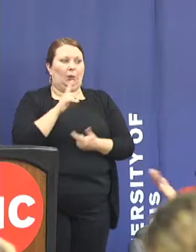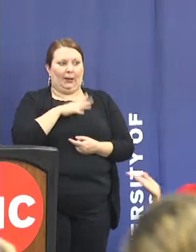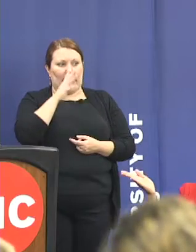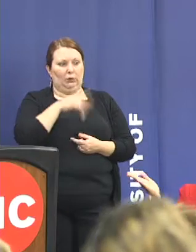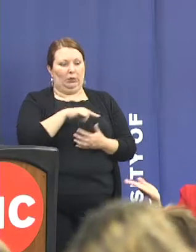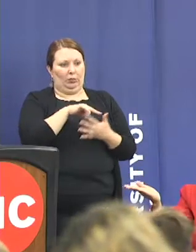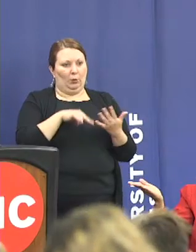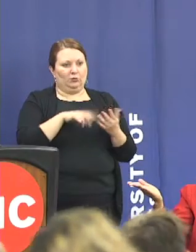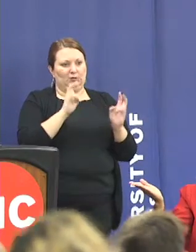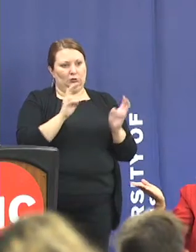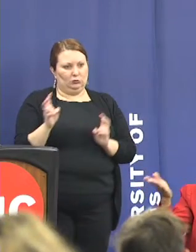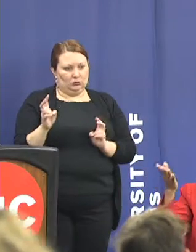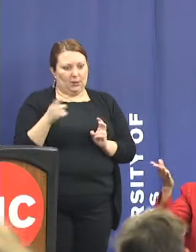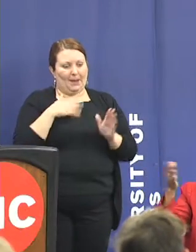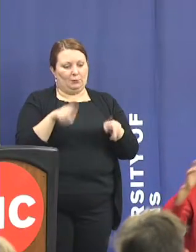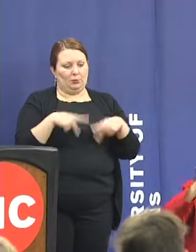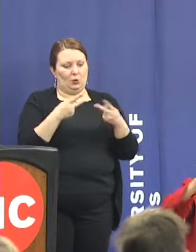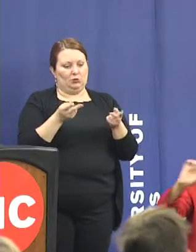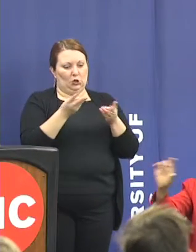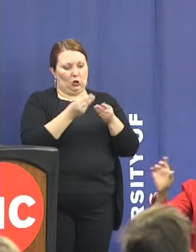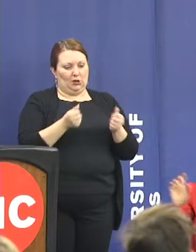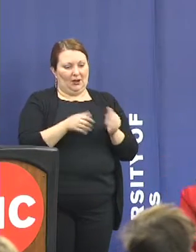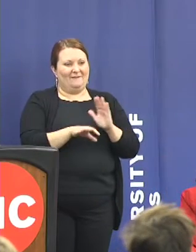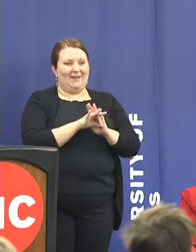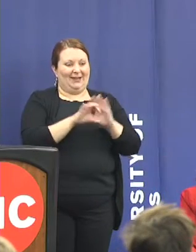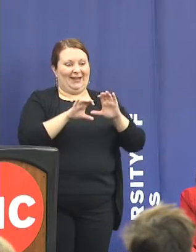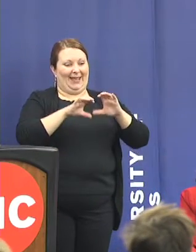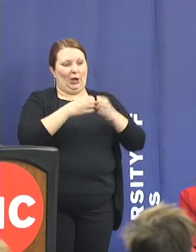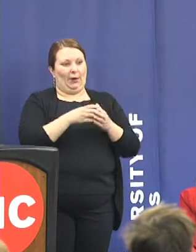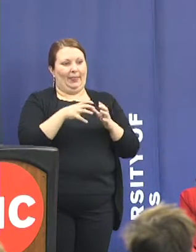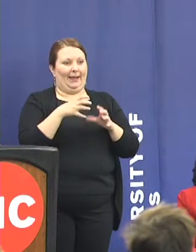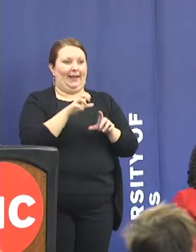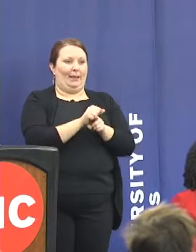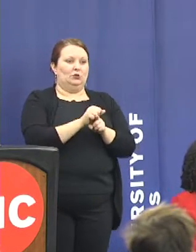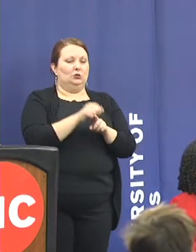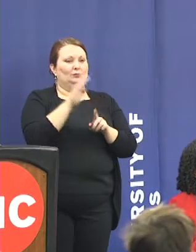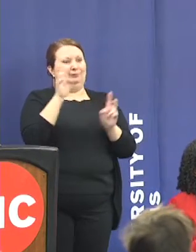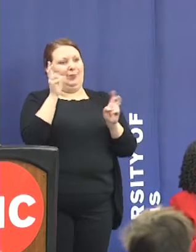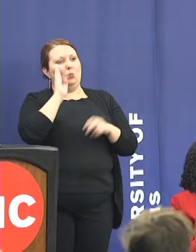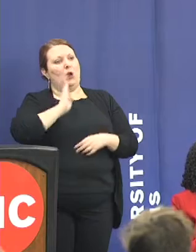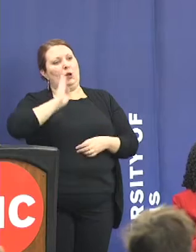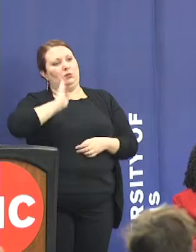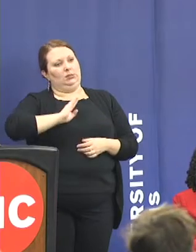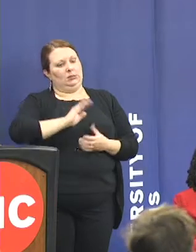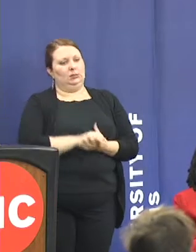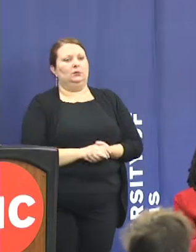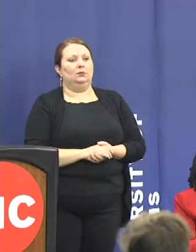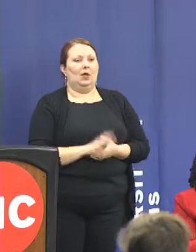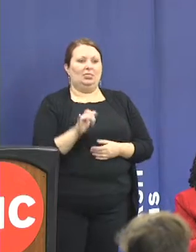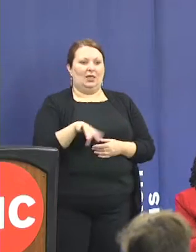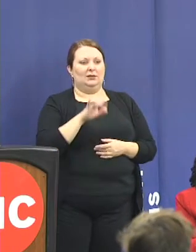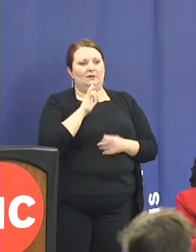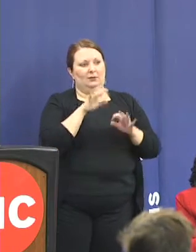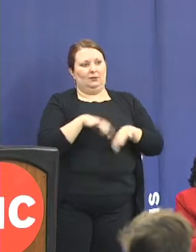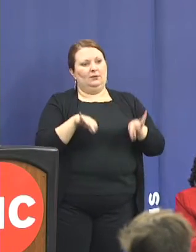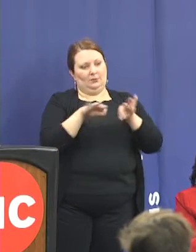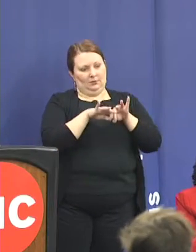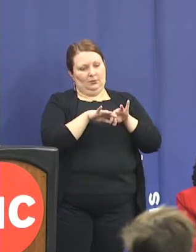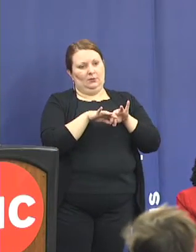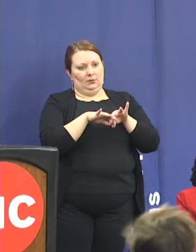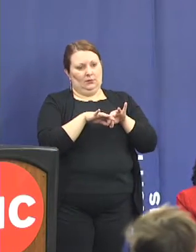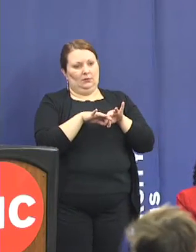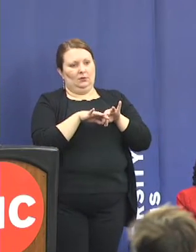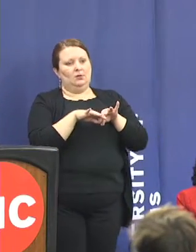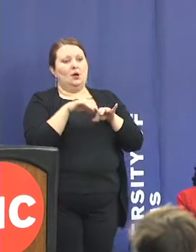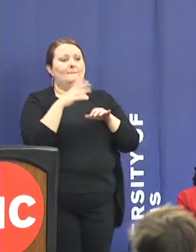what I propose is a solution. Let's try to find a category that captures brownness. And that is super important because,